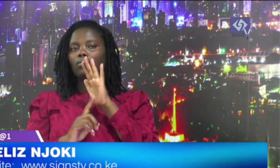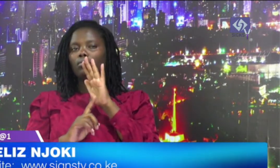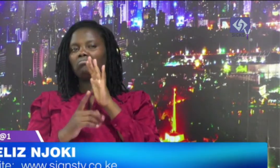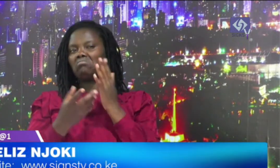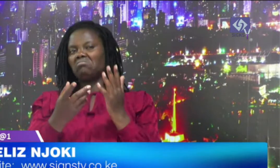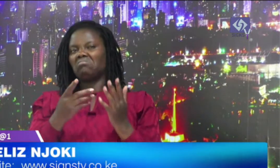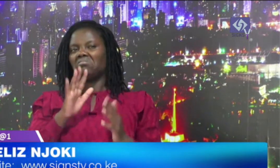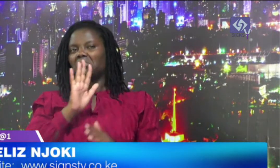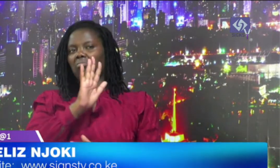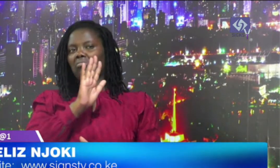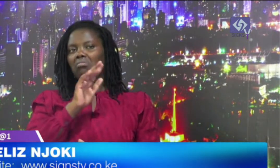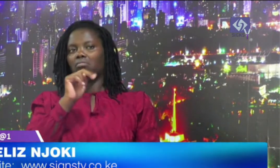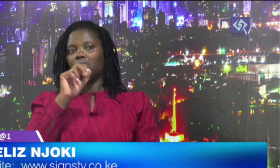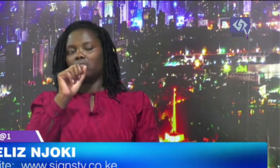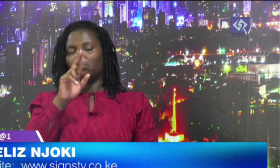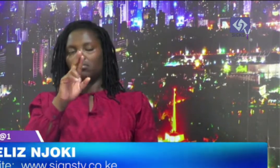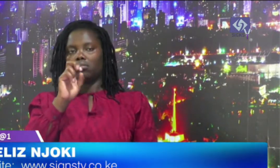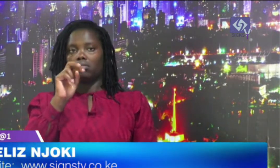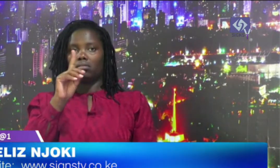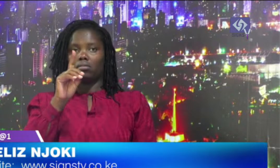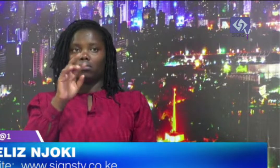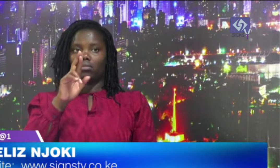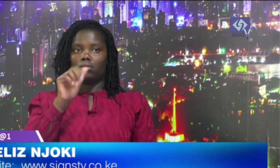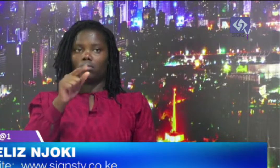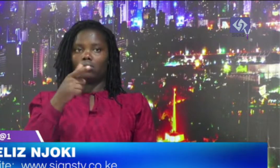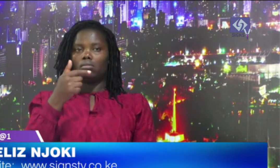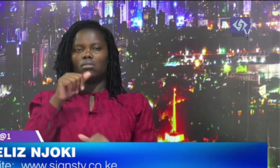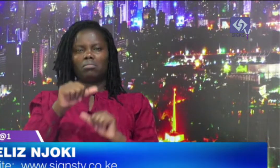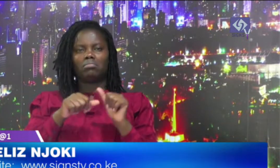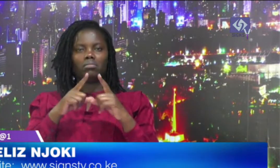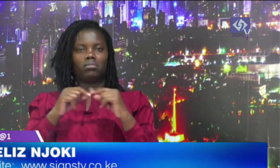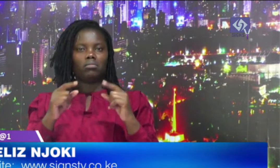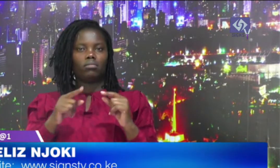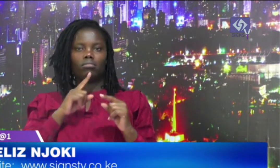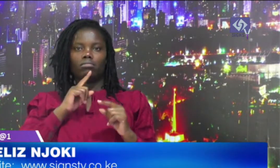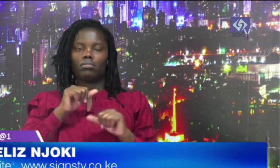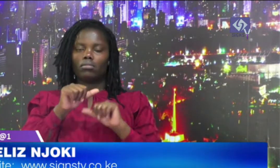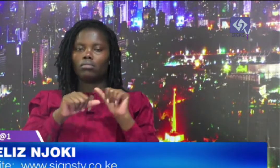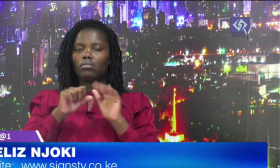Minister Narendra Modi. According to a statement